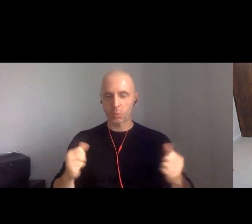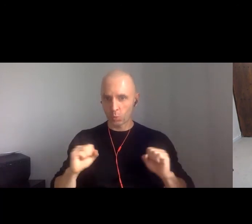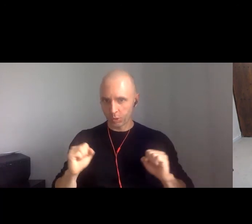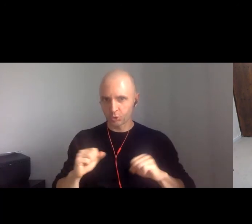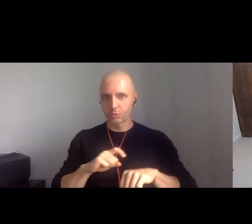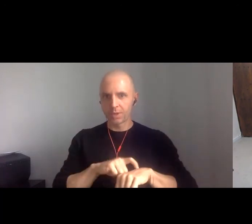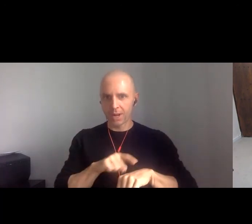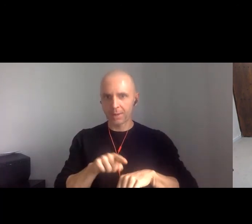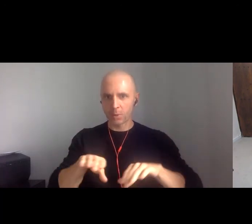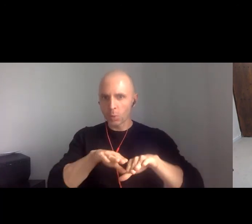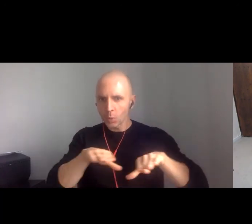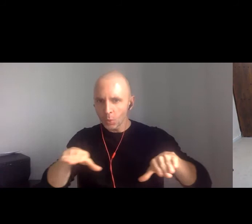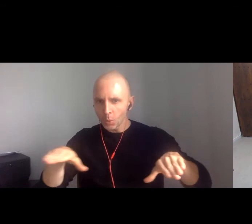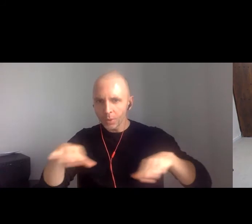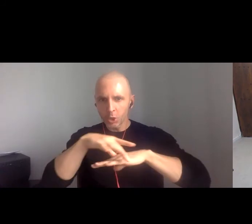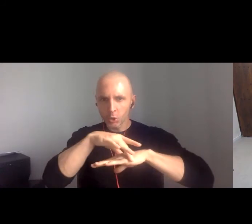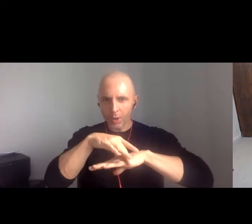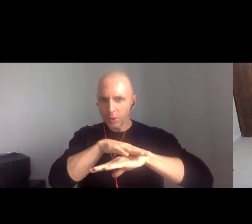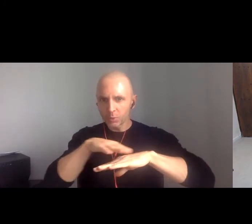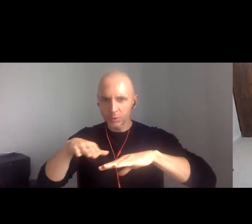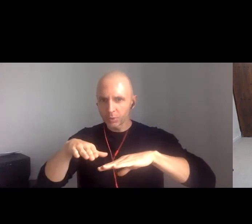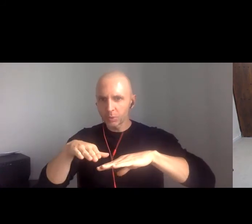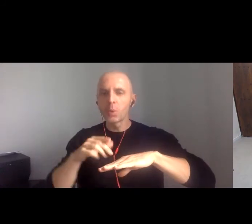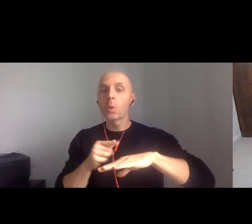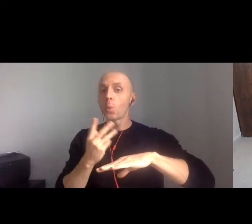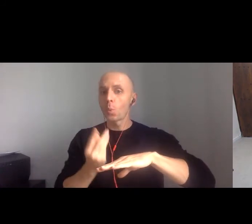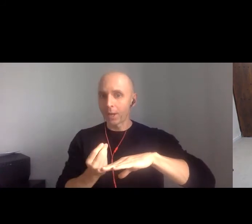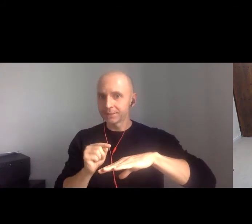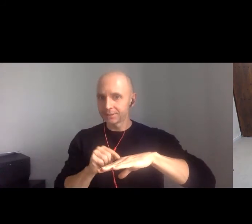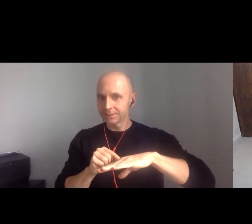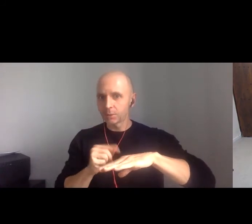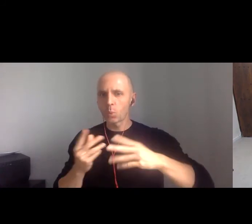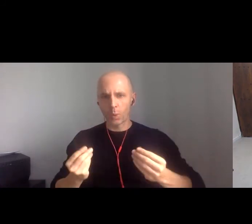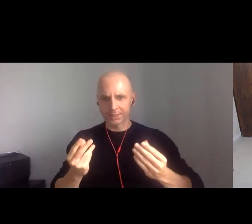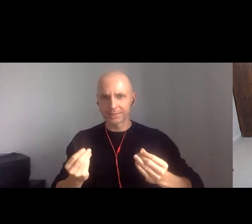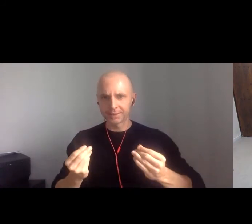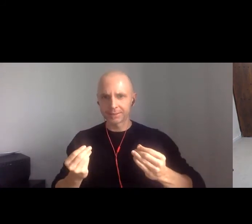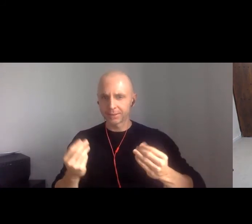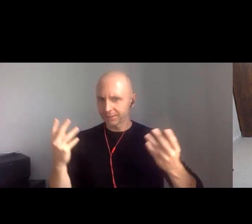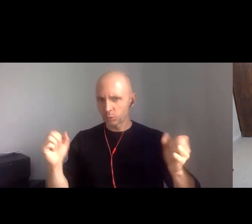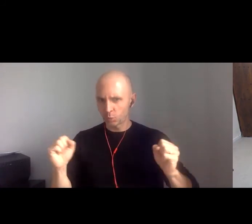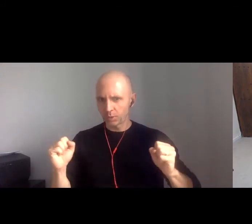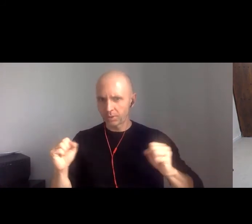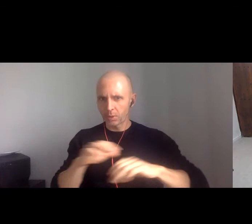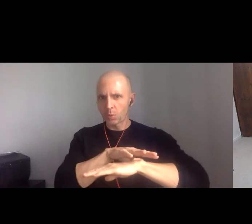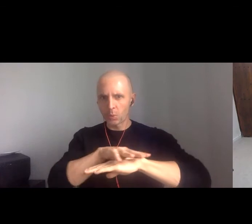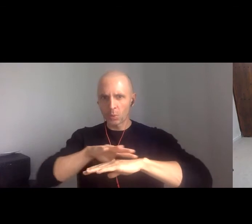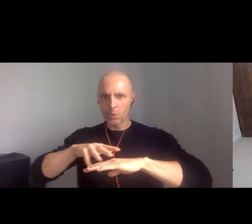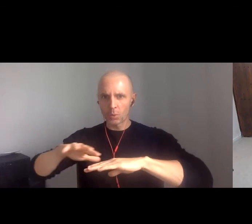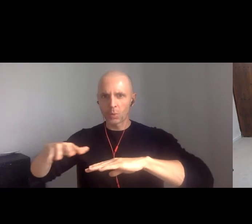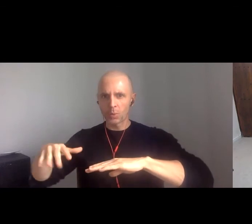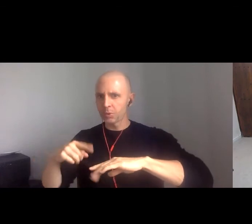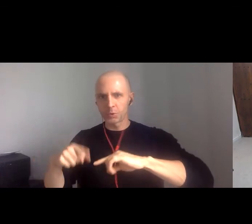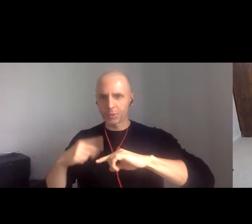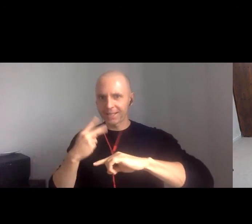because the ground is so wet. And then all of a sudden, as summer comes, the worms start to travel and move